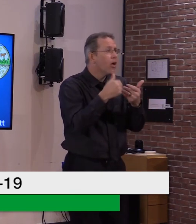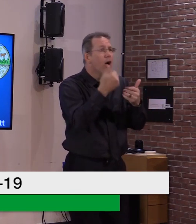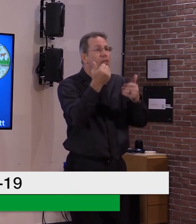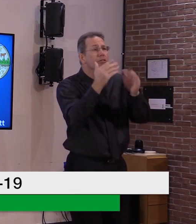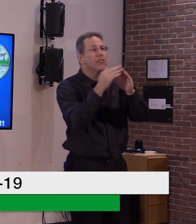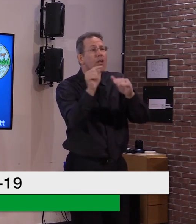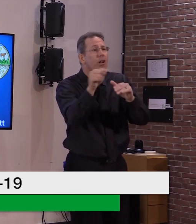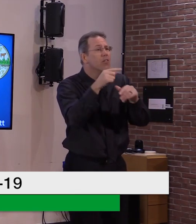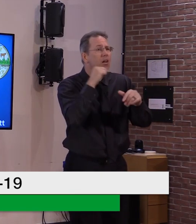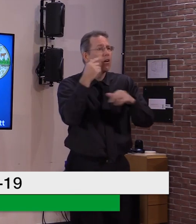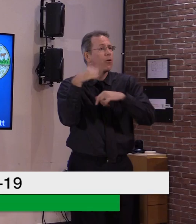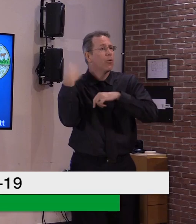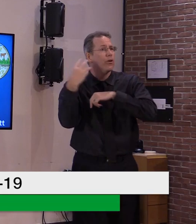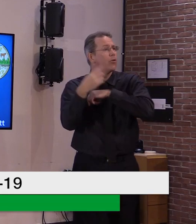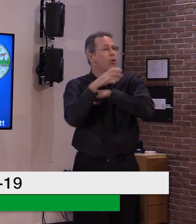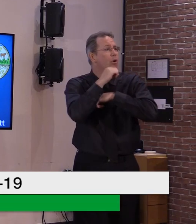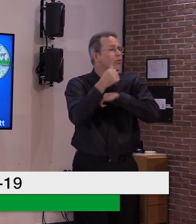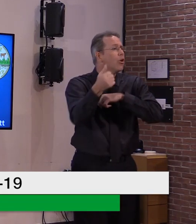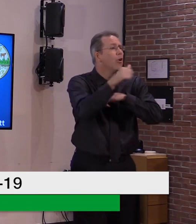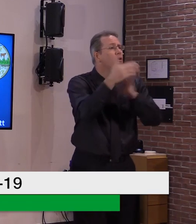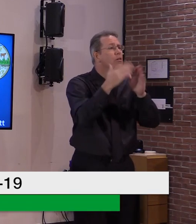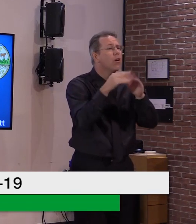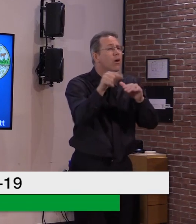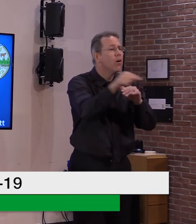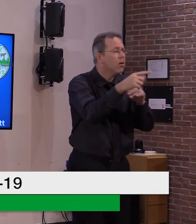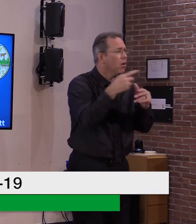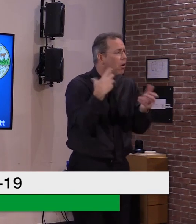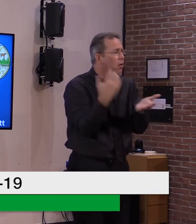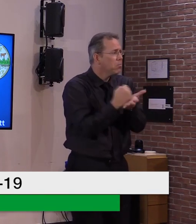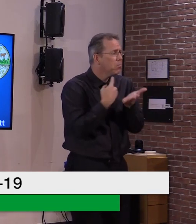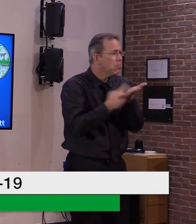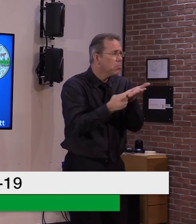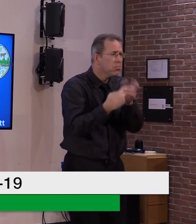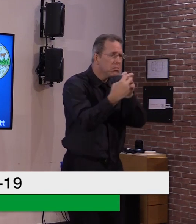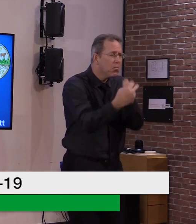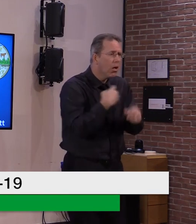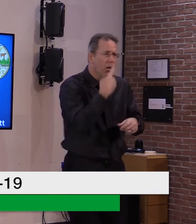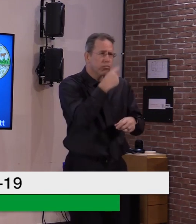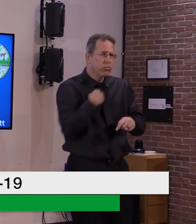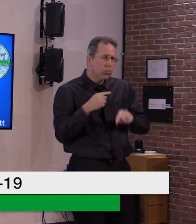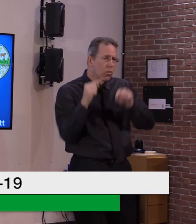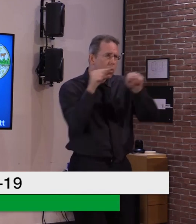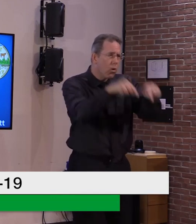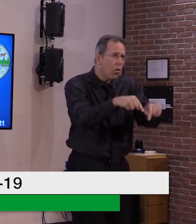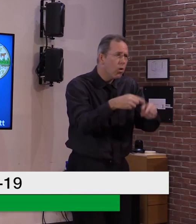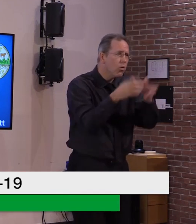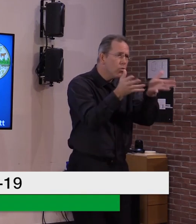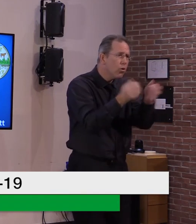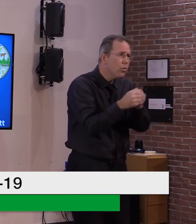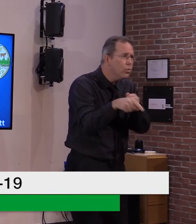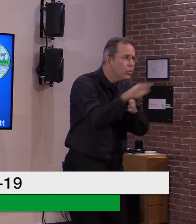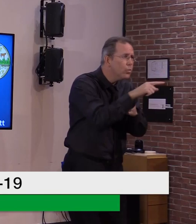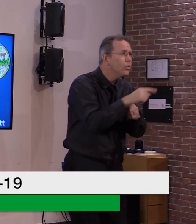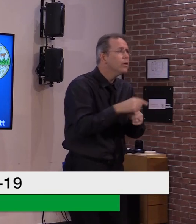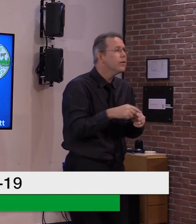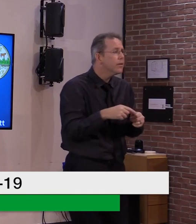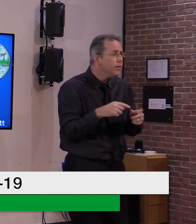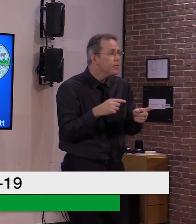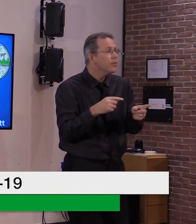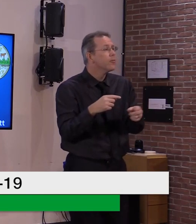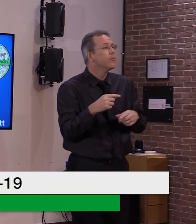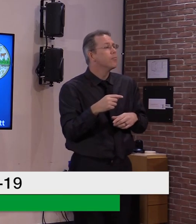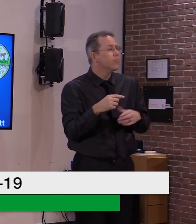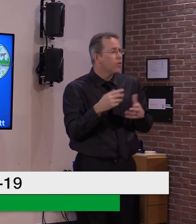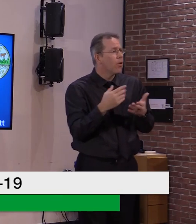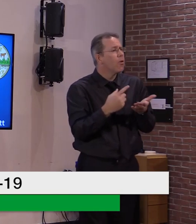if if they ask you know we have regular meetings with the city of burlington for example we have regular meetings with